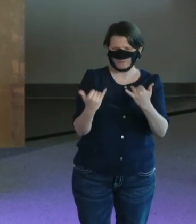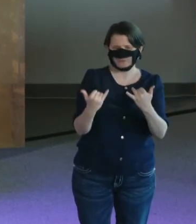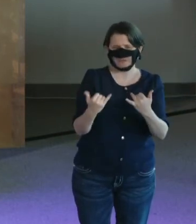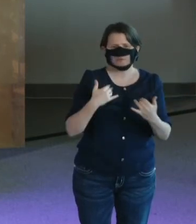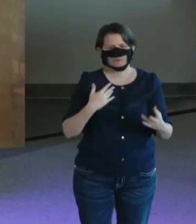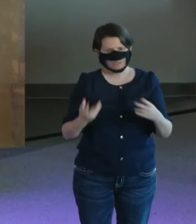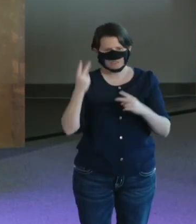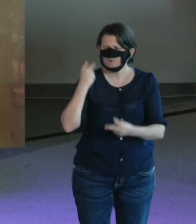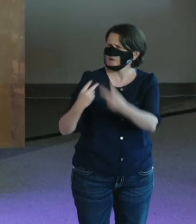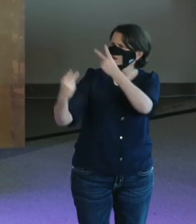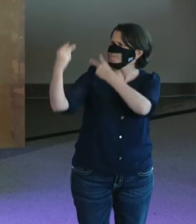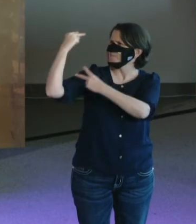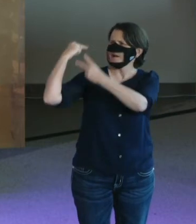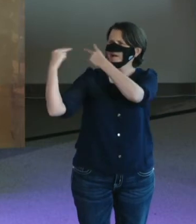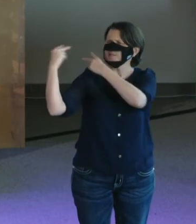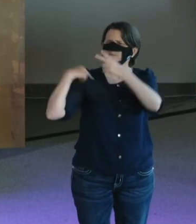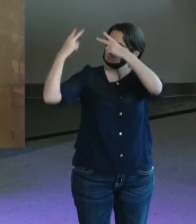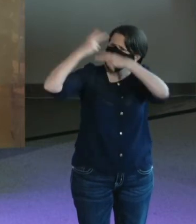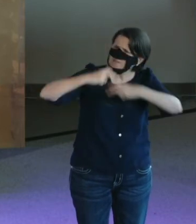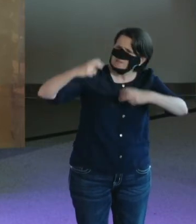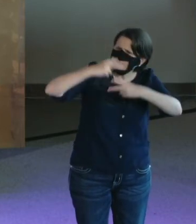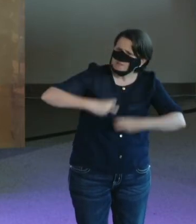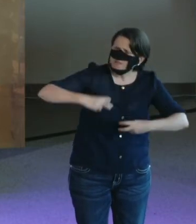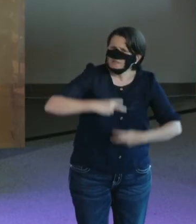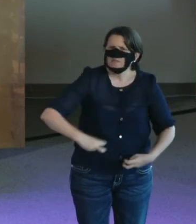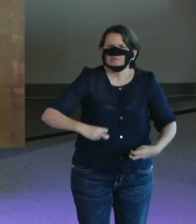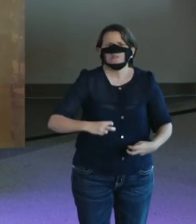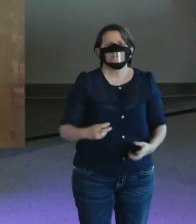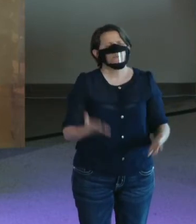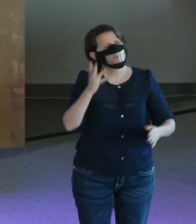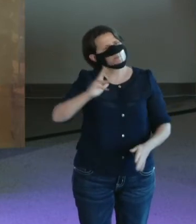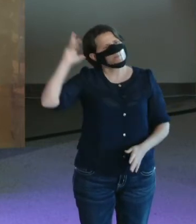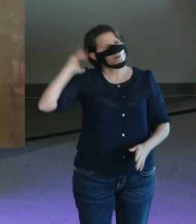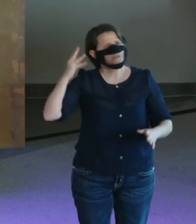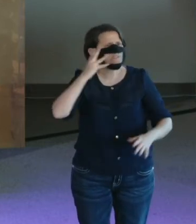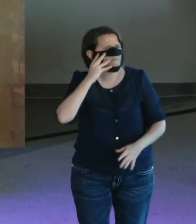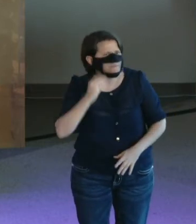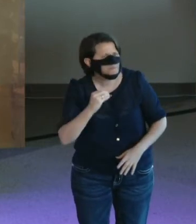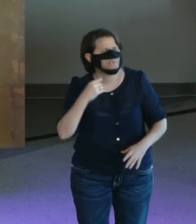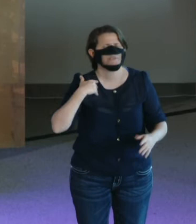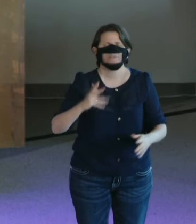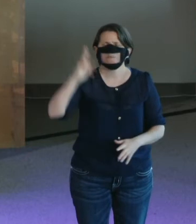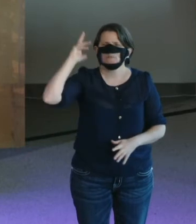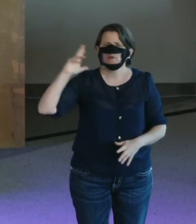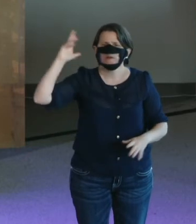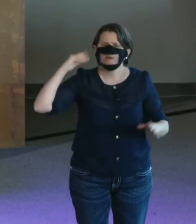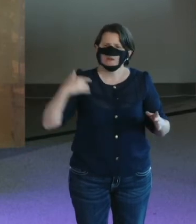our past events, past actions, and possibly painful past